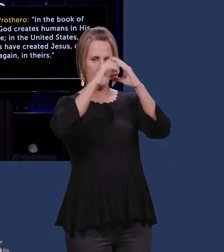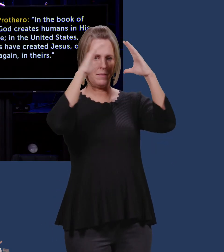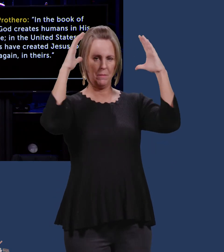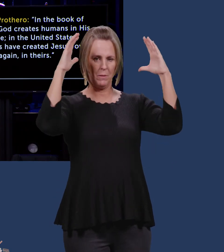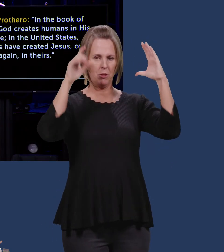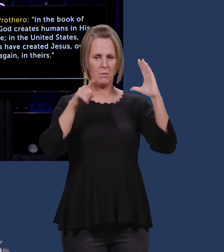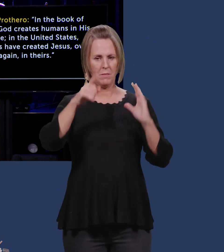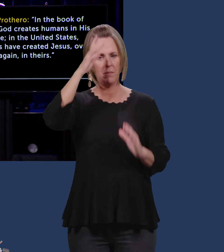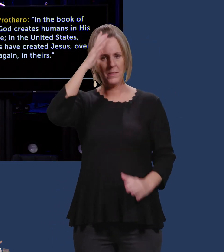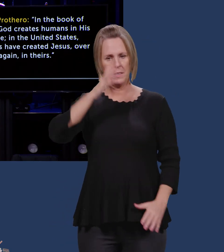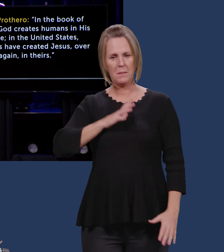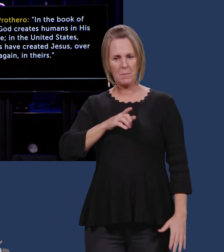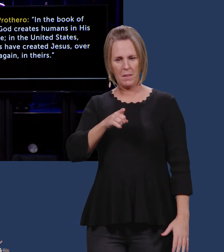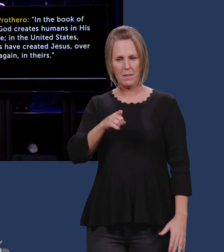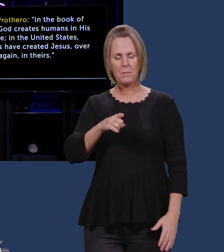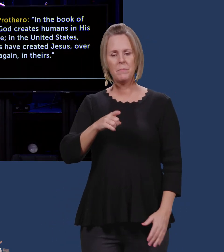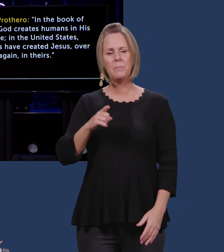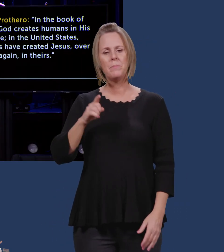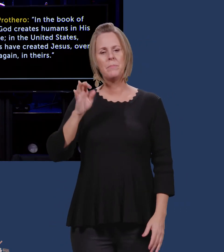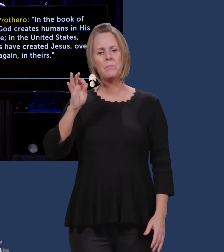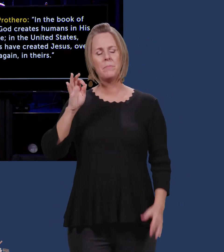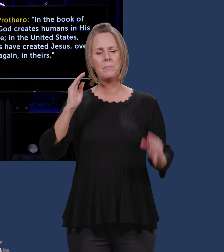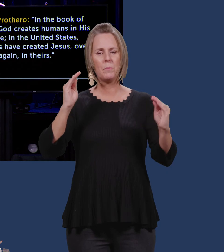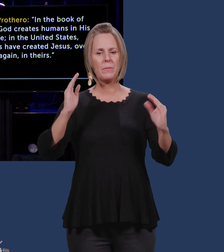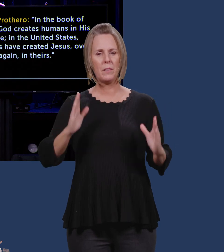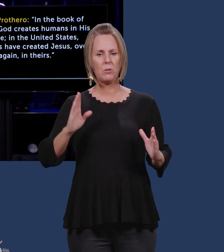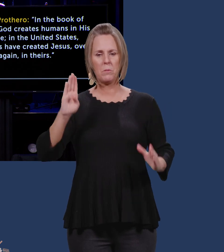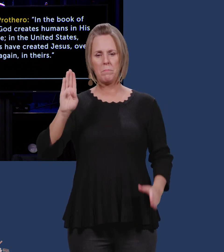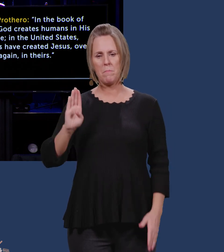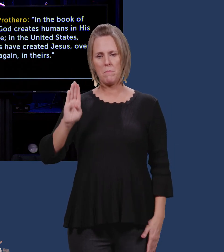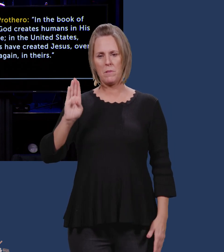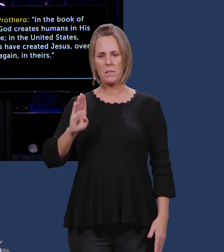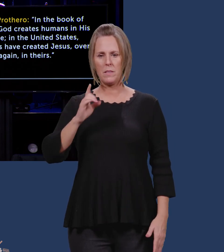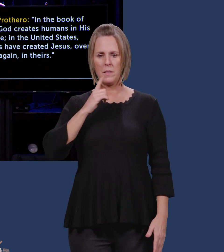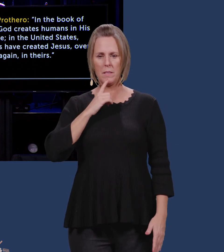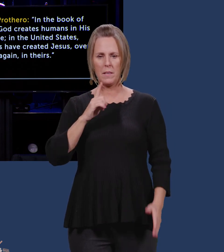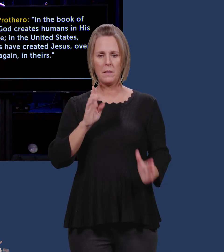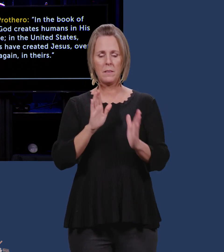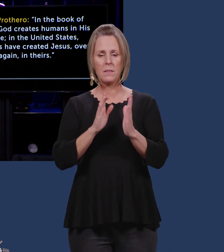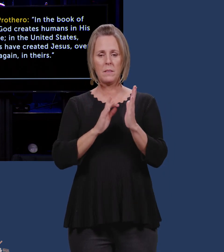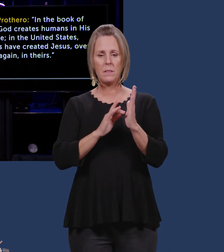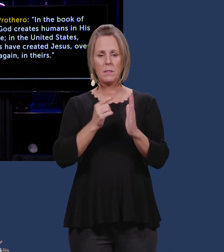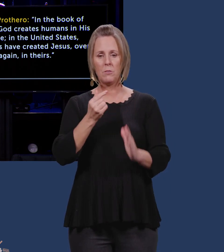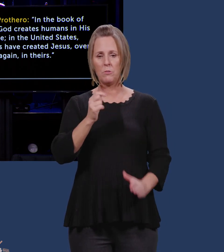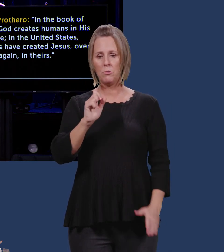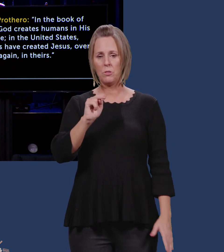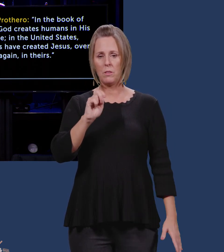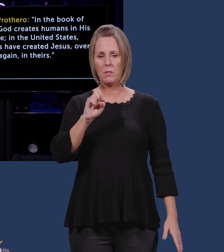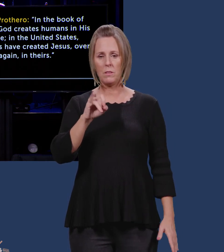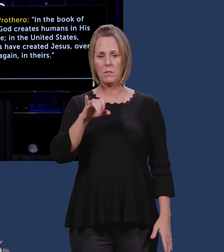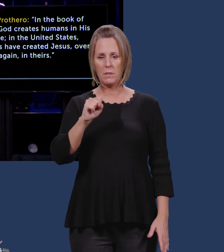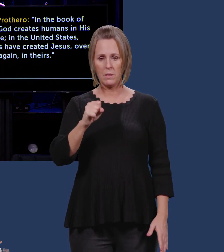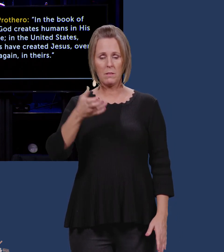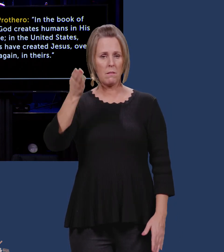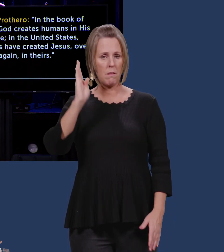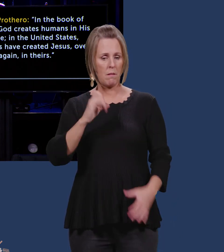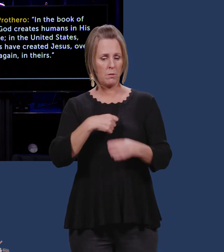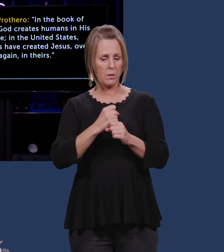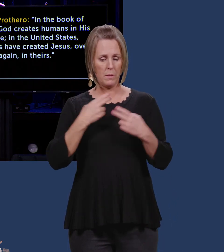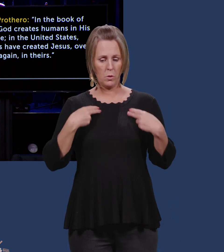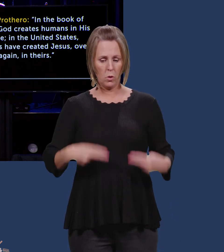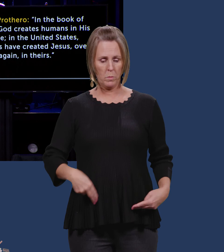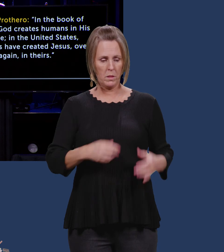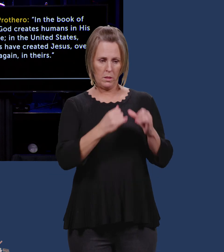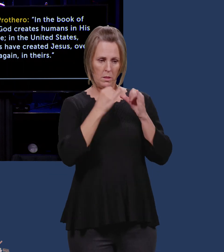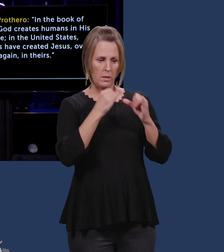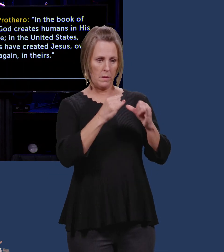a professor in Boston, says, in the book of Genesis, God creates humans in his own image. In the United States, Americans